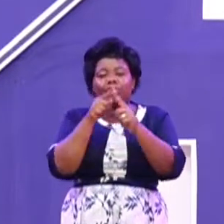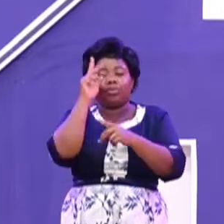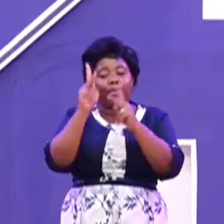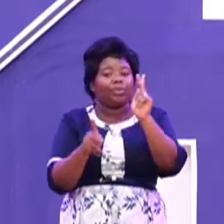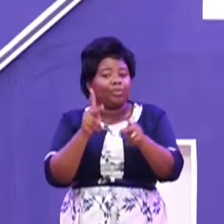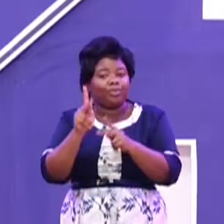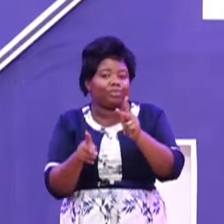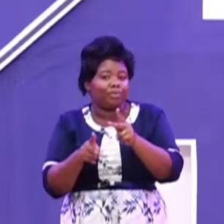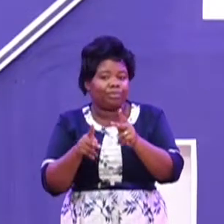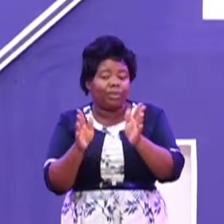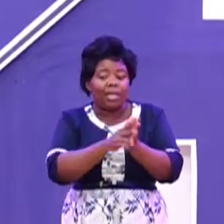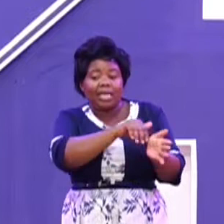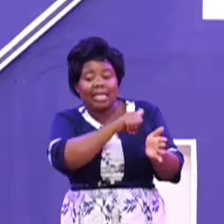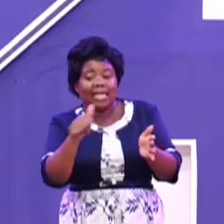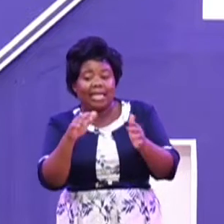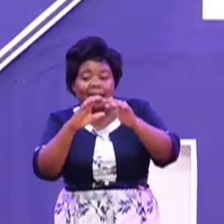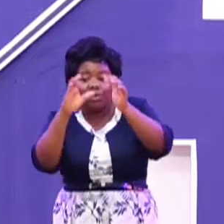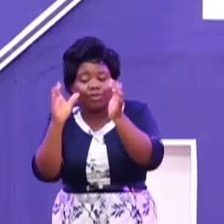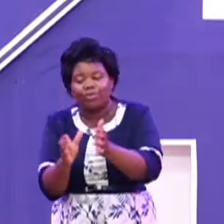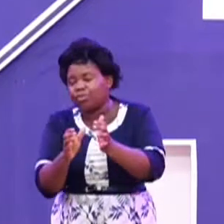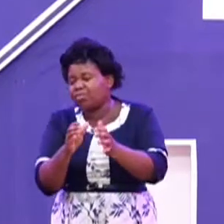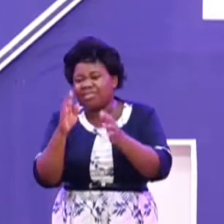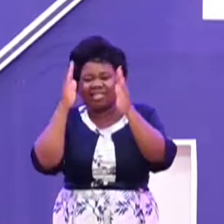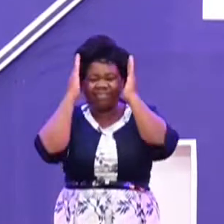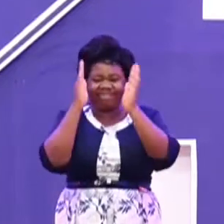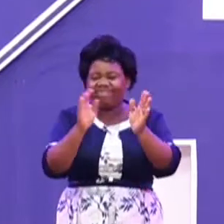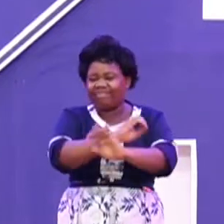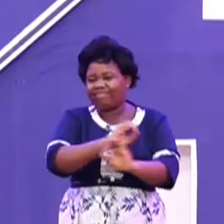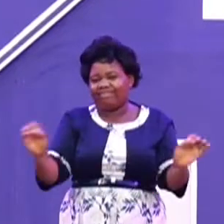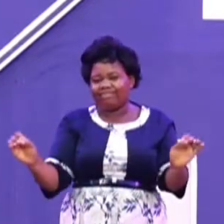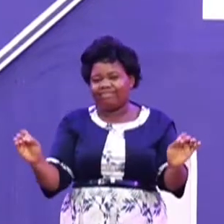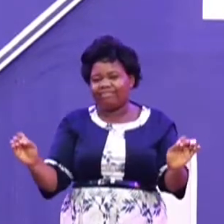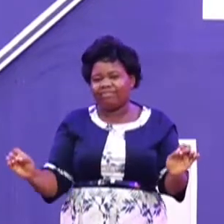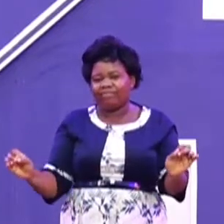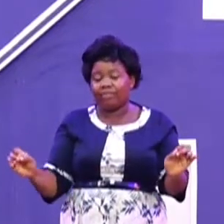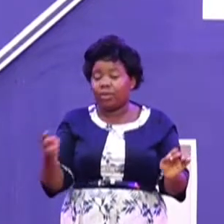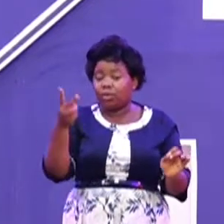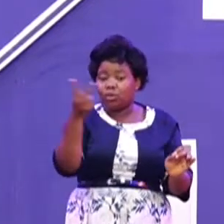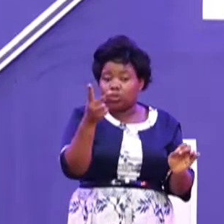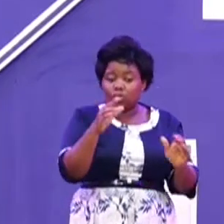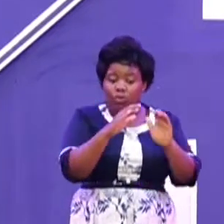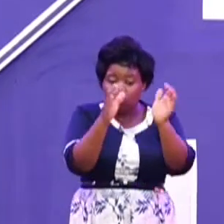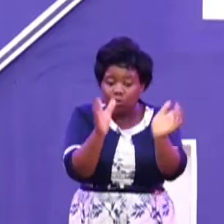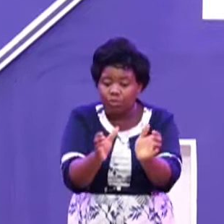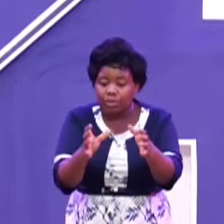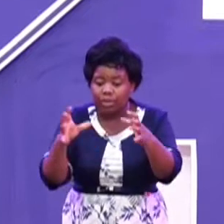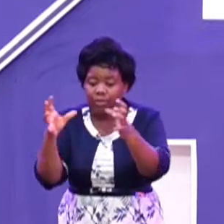people. Another group is not minding. Two groups.